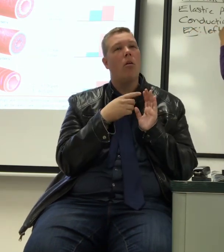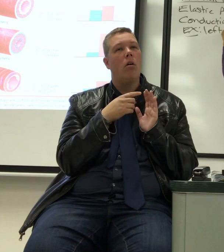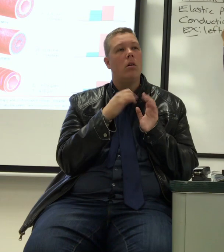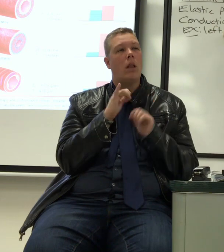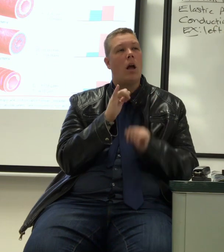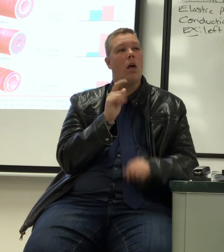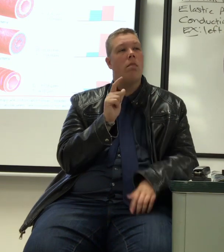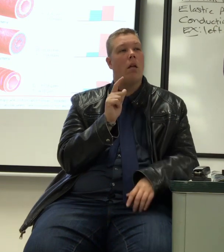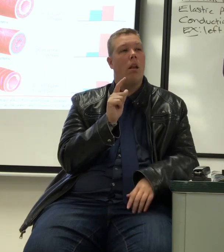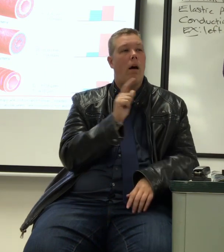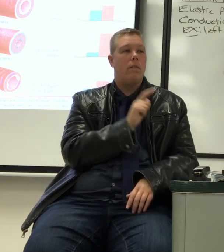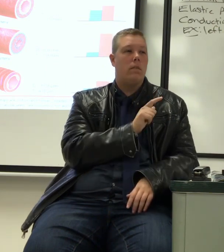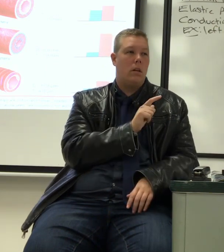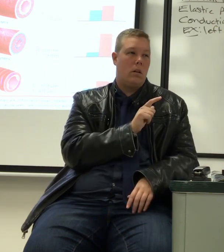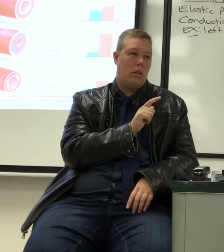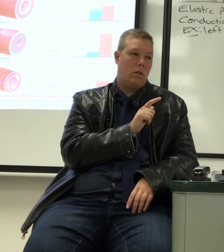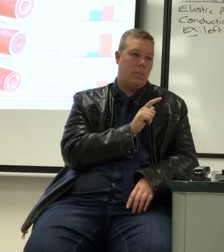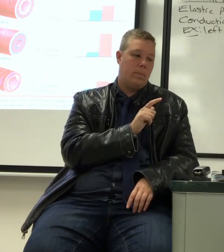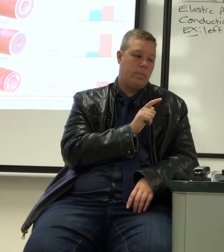left